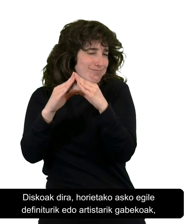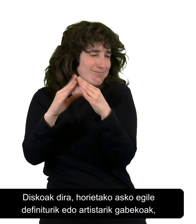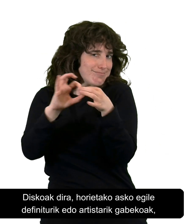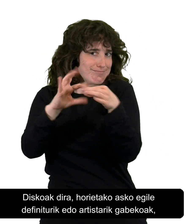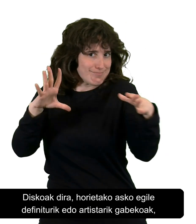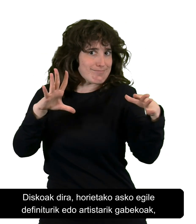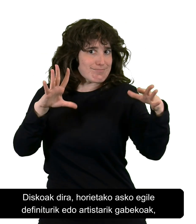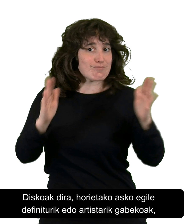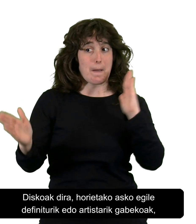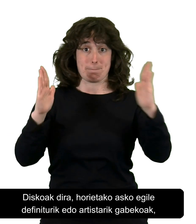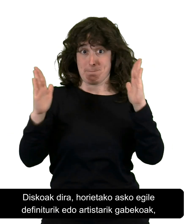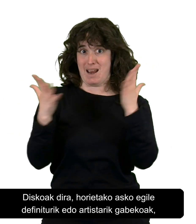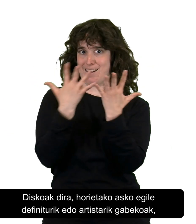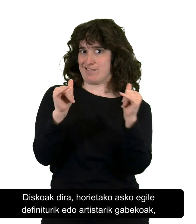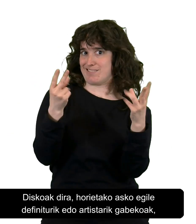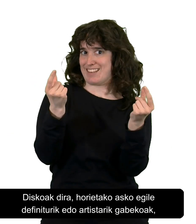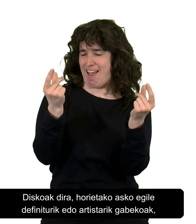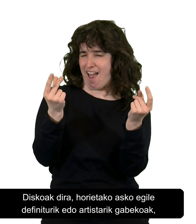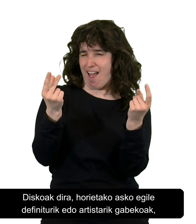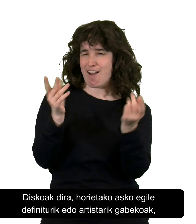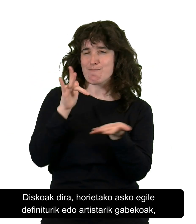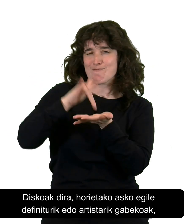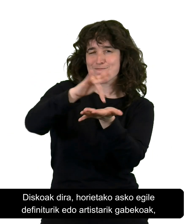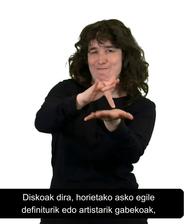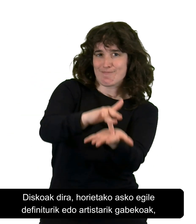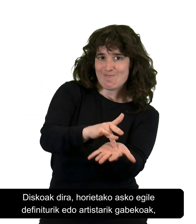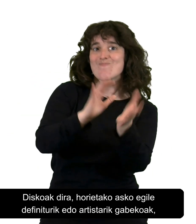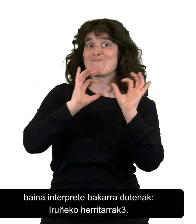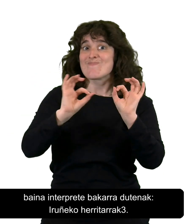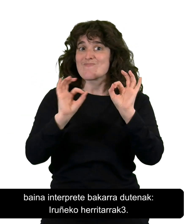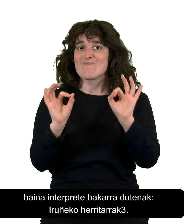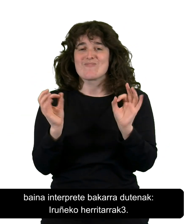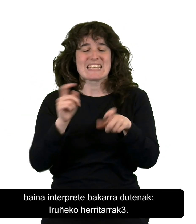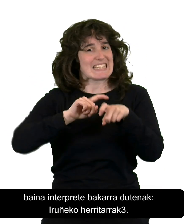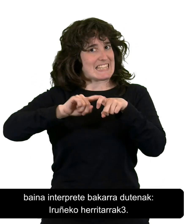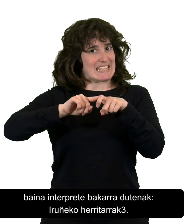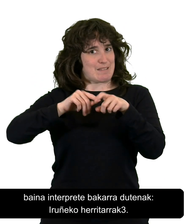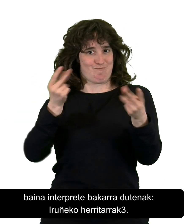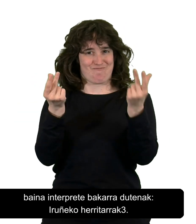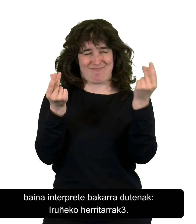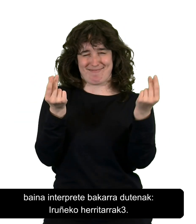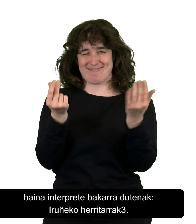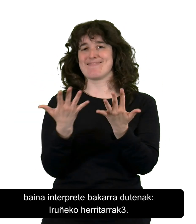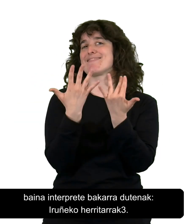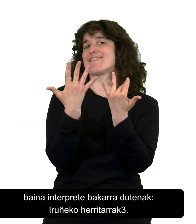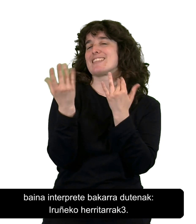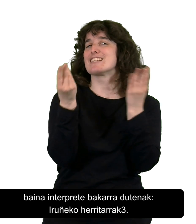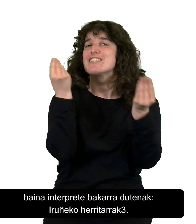asko egile definiturik edo artistarik gabekoak, baina interprete bakarra dutenak, Iruñeko